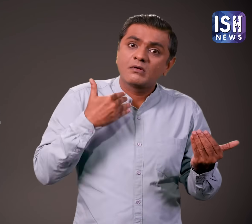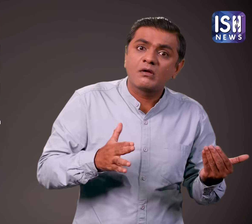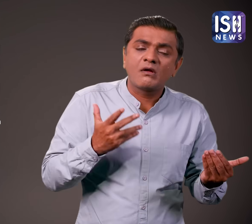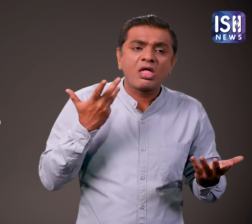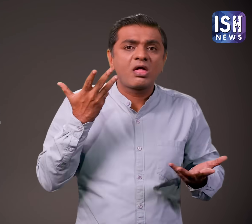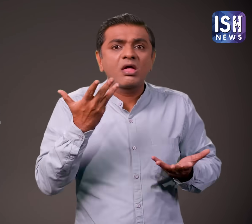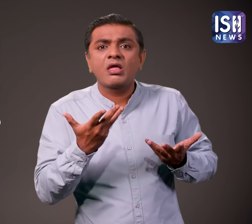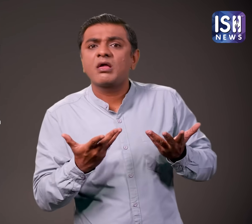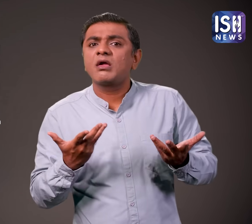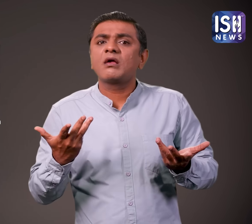delivered by a robot.